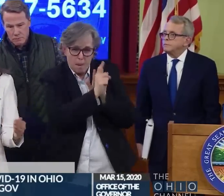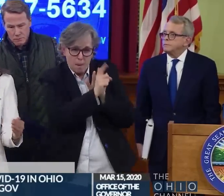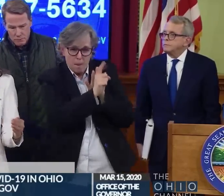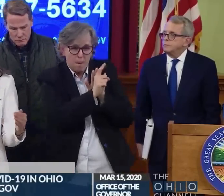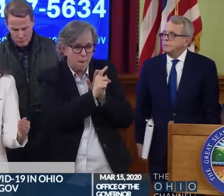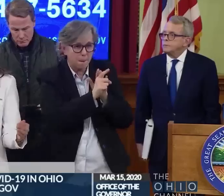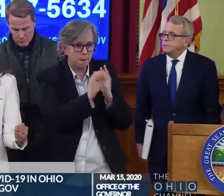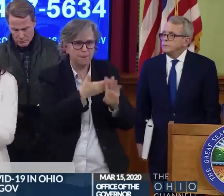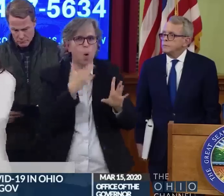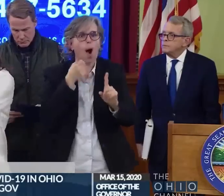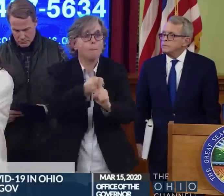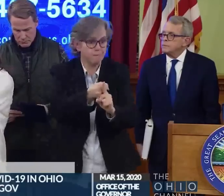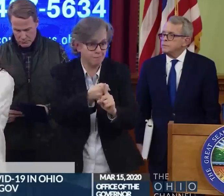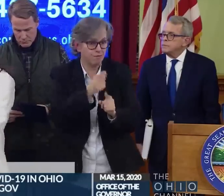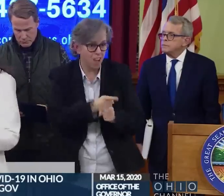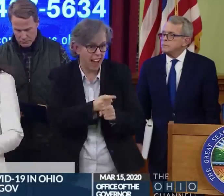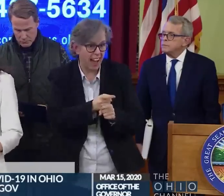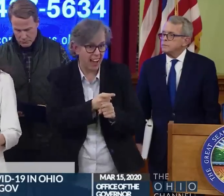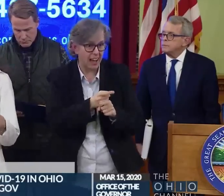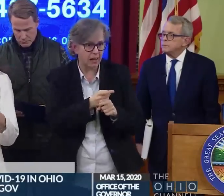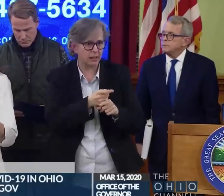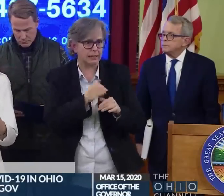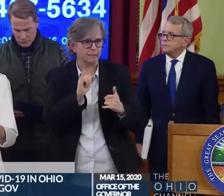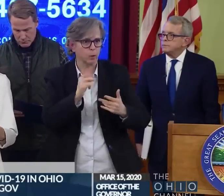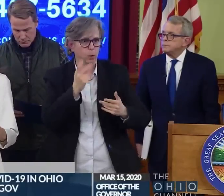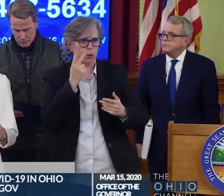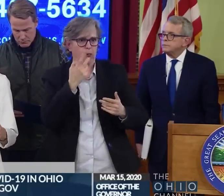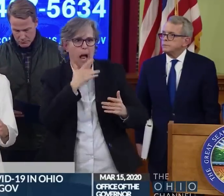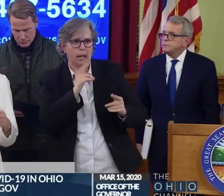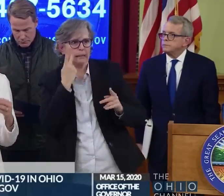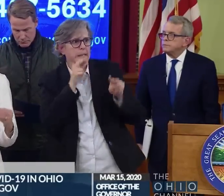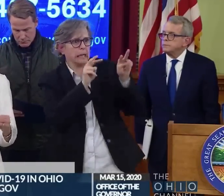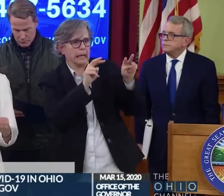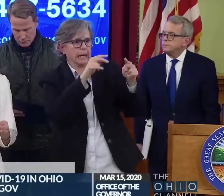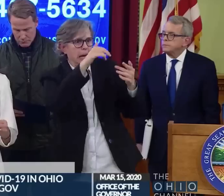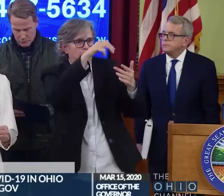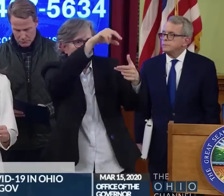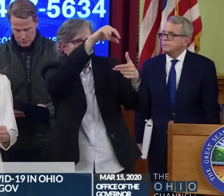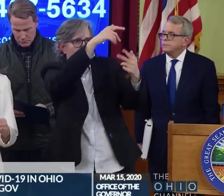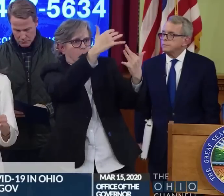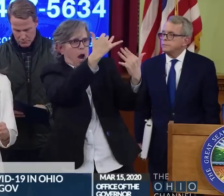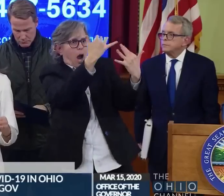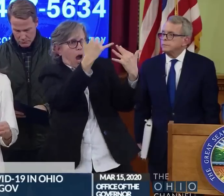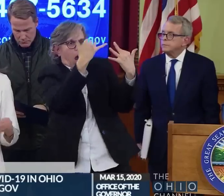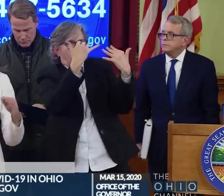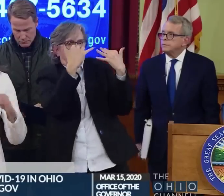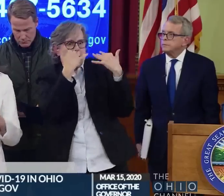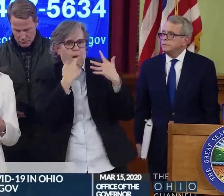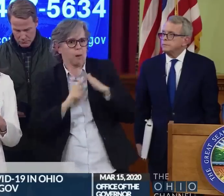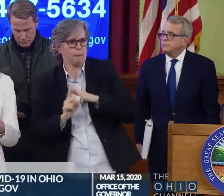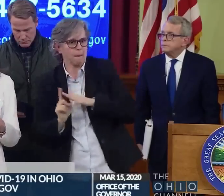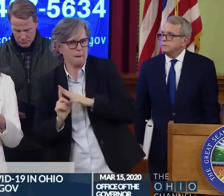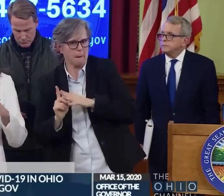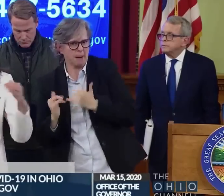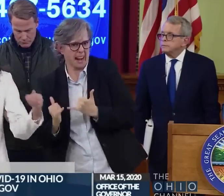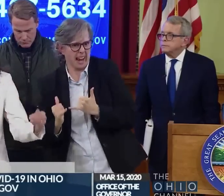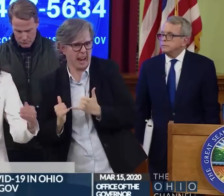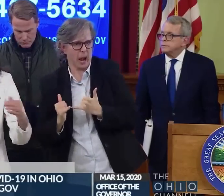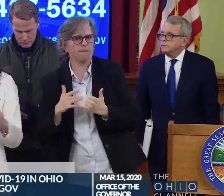blessed enough to see this tidal wave coming, this tsunami coming, you make these moves now, and every day decreases